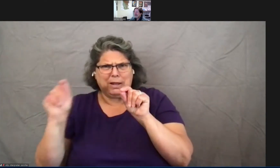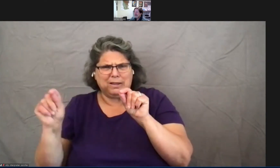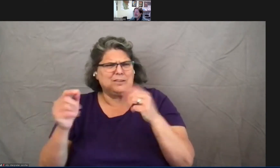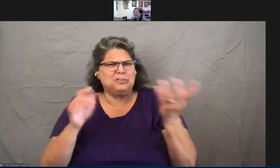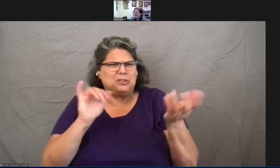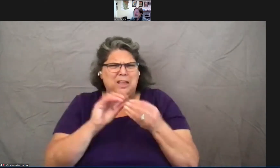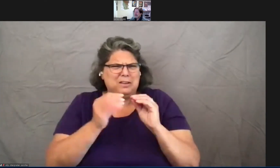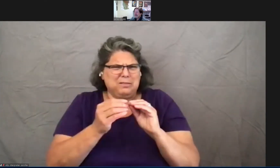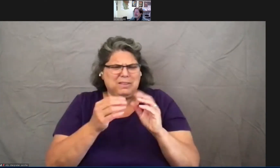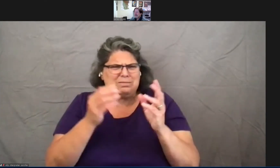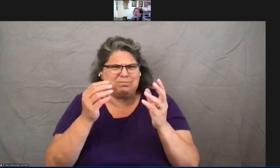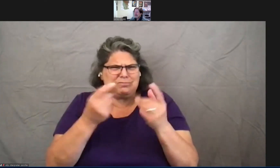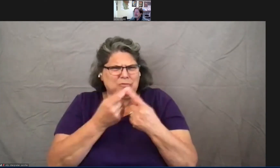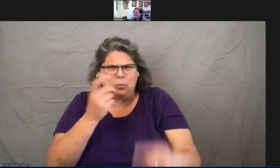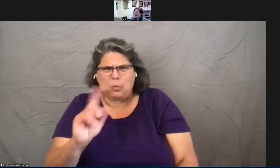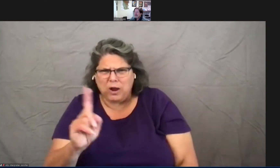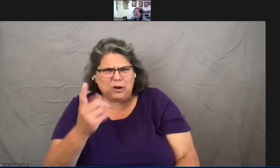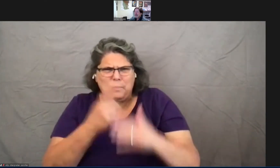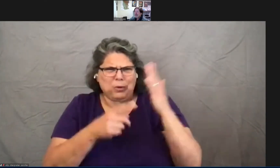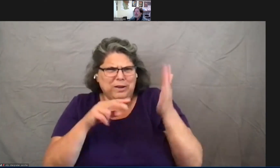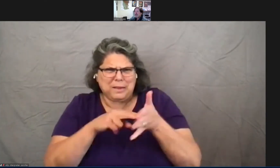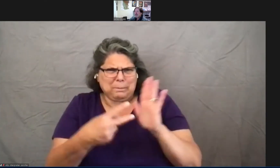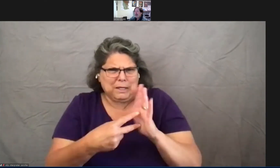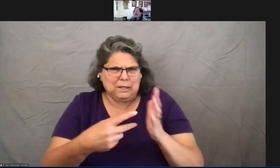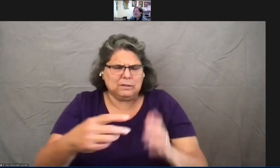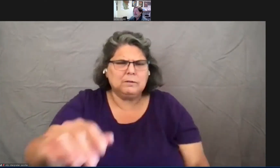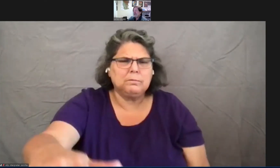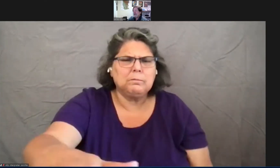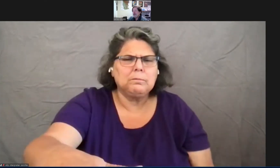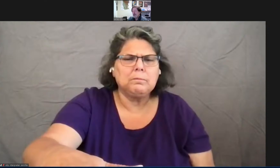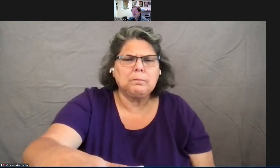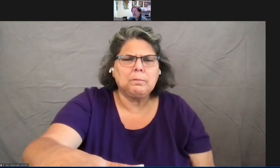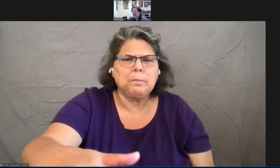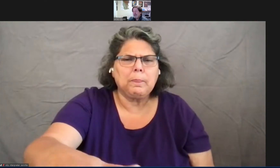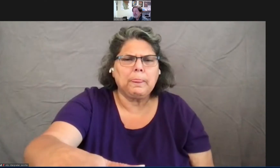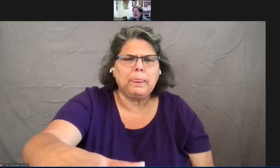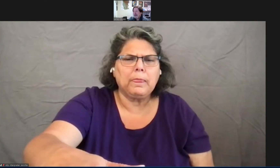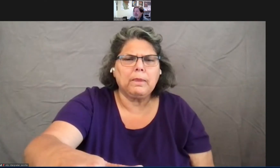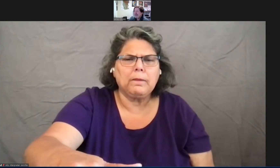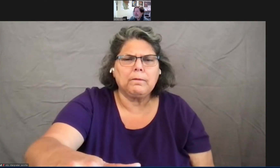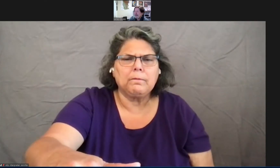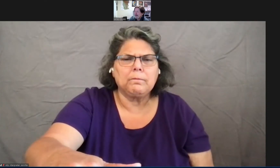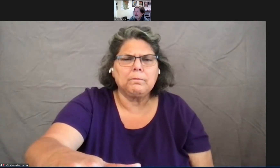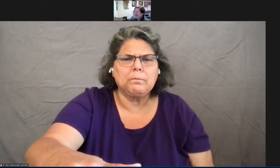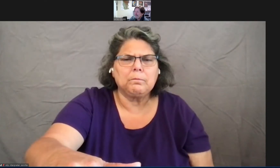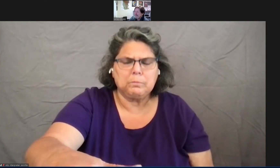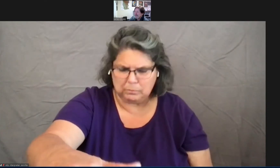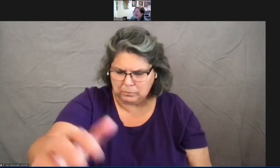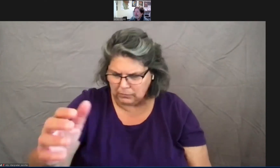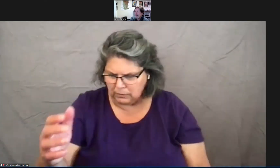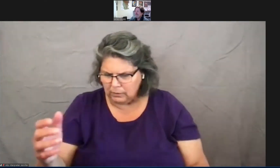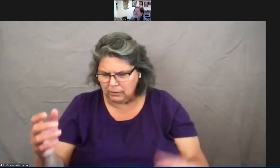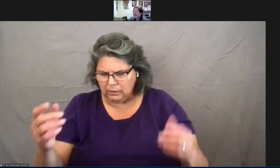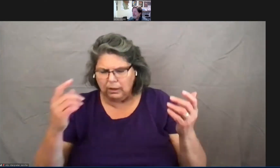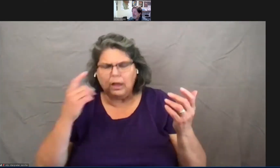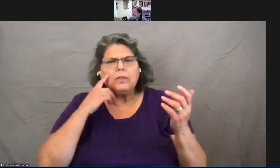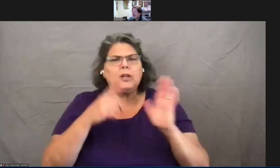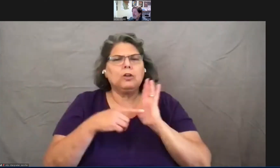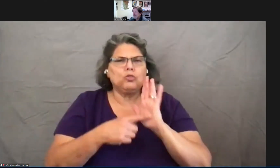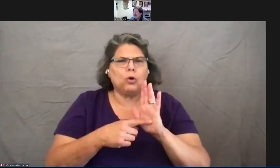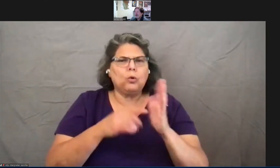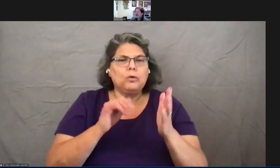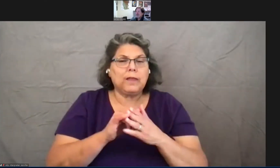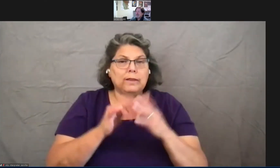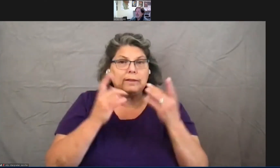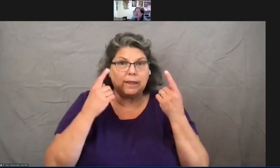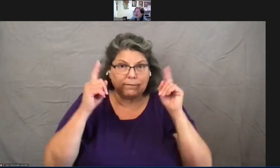information? What is it supposed to tell us? So I think what it shows is that the efficacy is